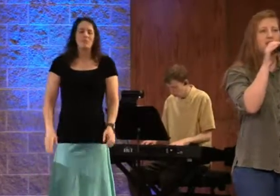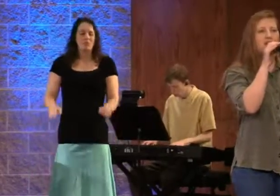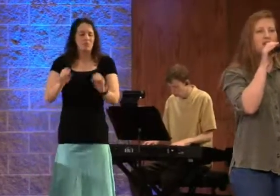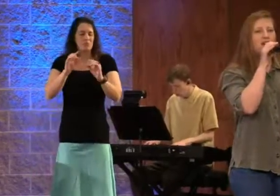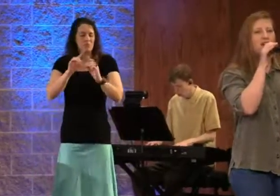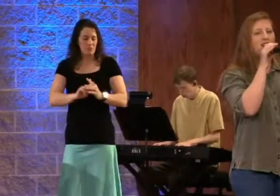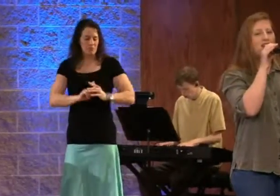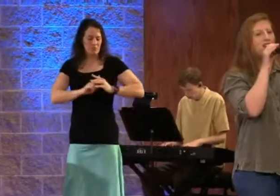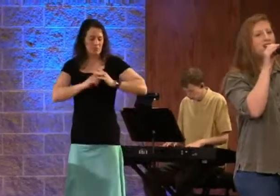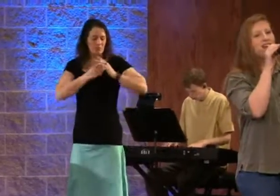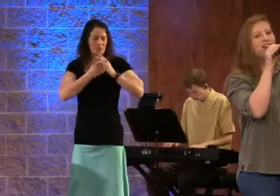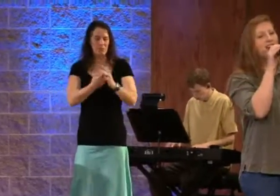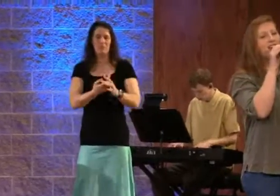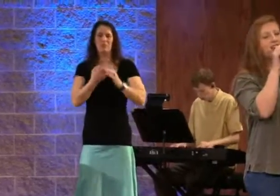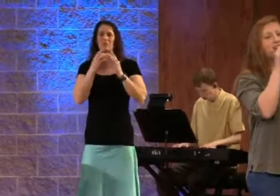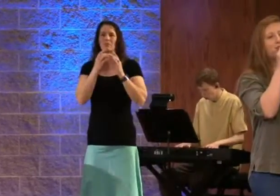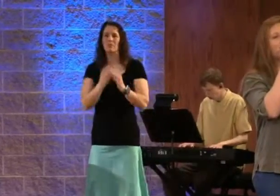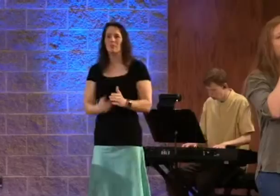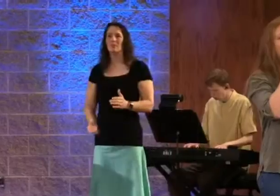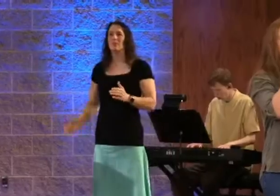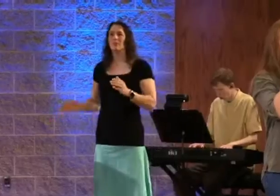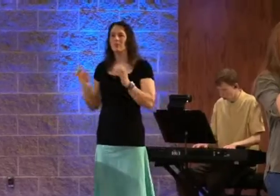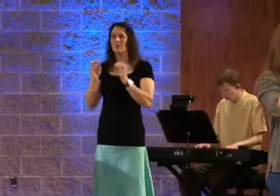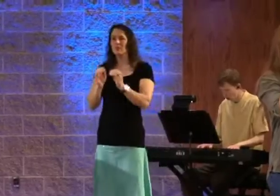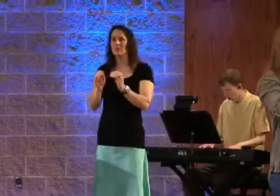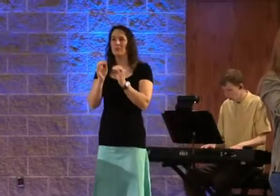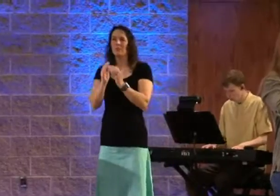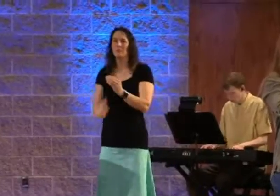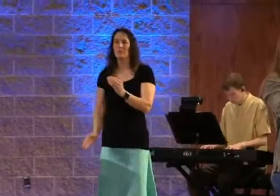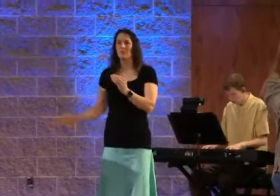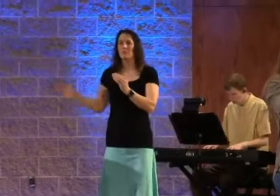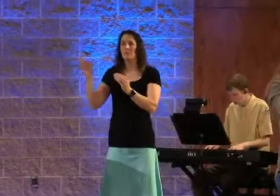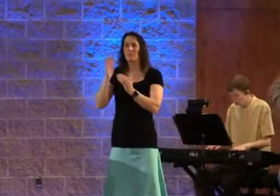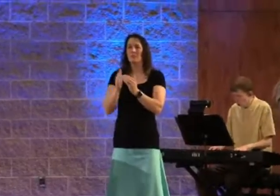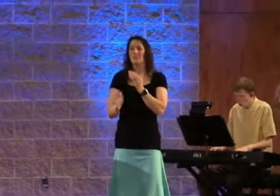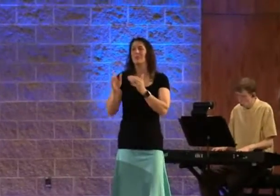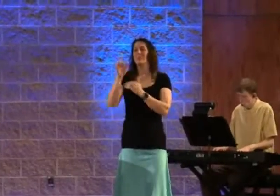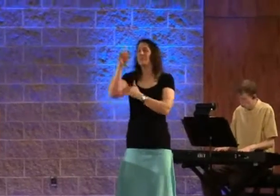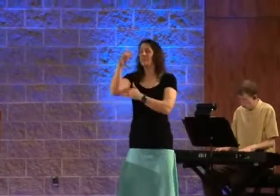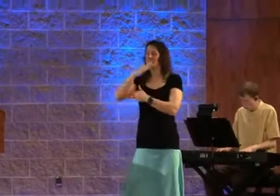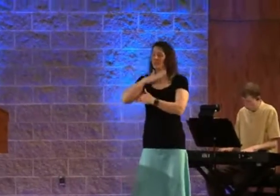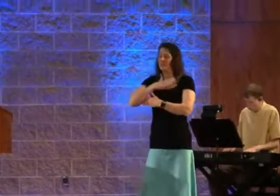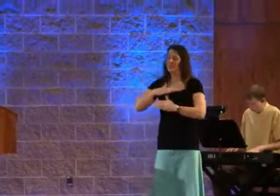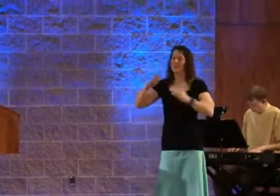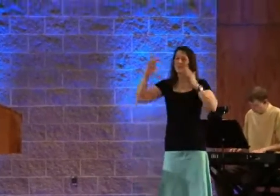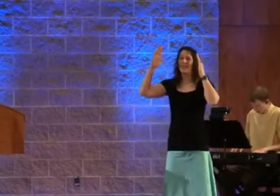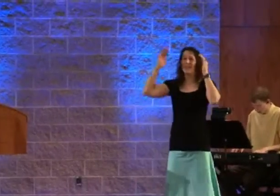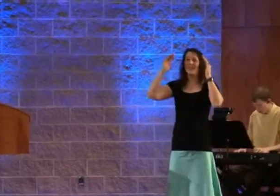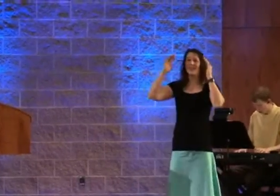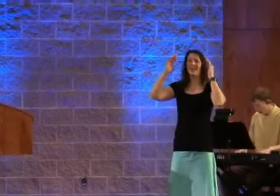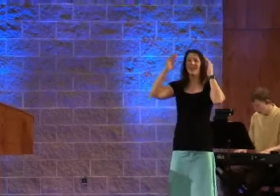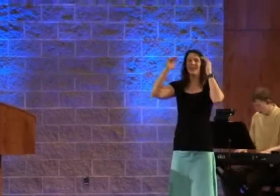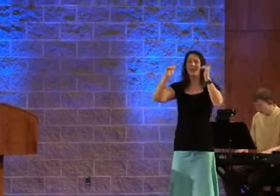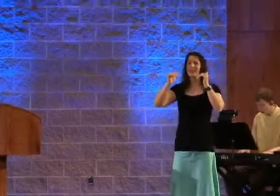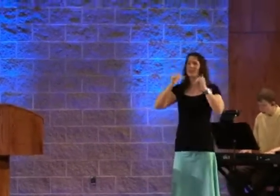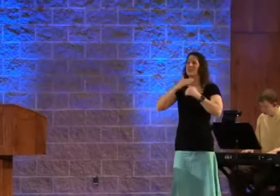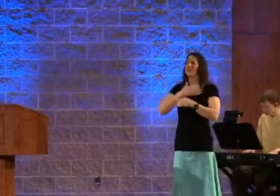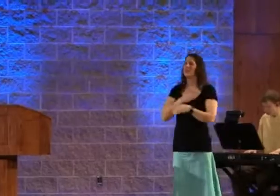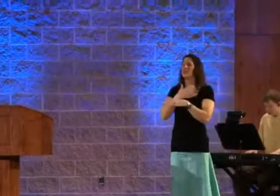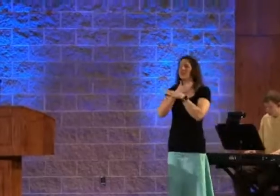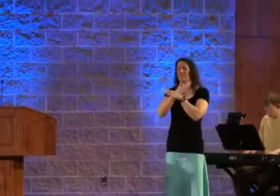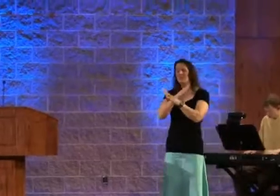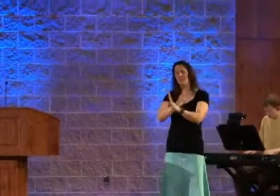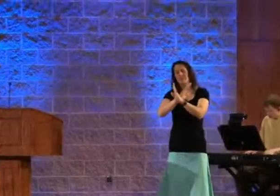beginning and no end. You're my hope and my defense. You came